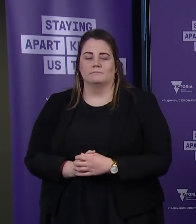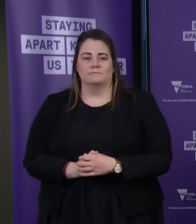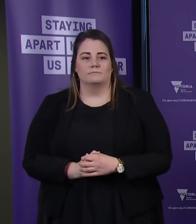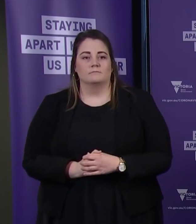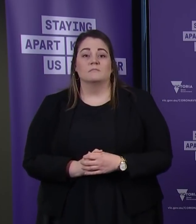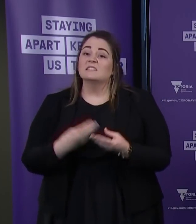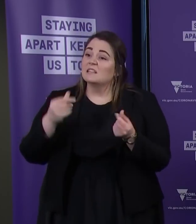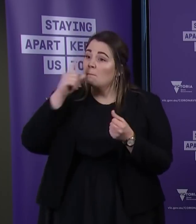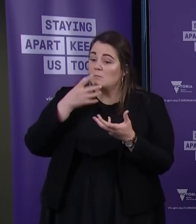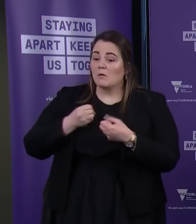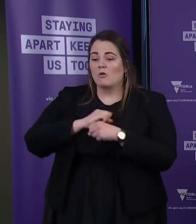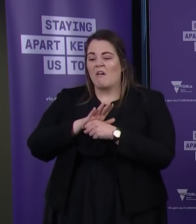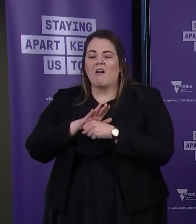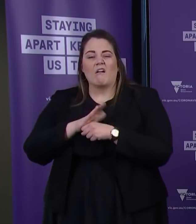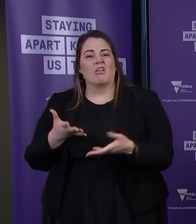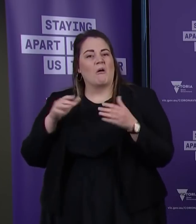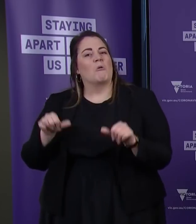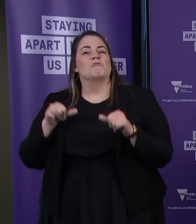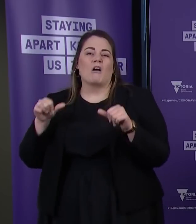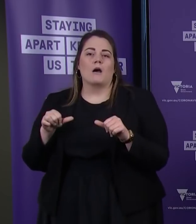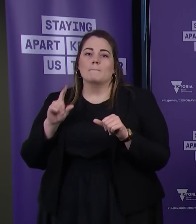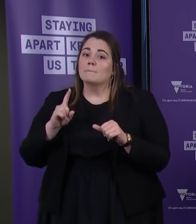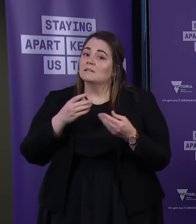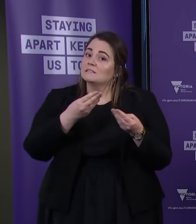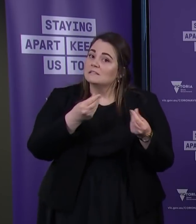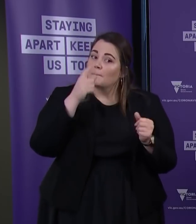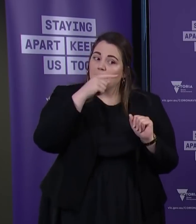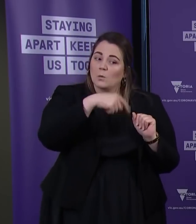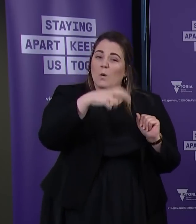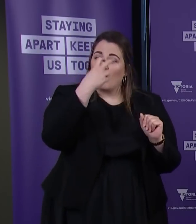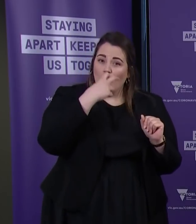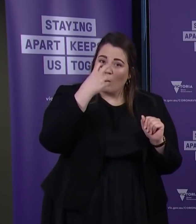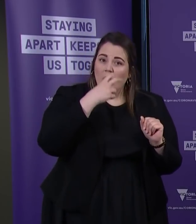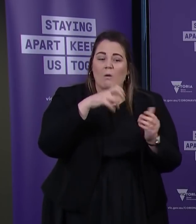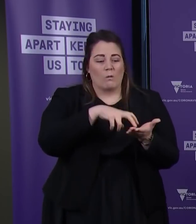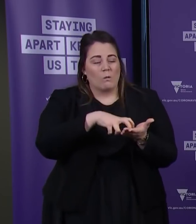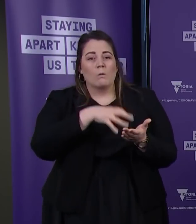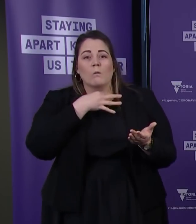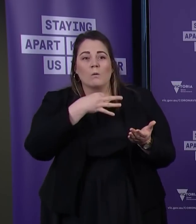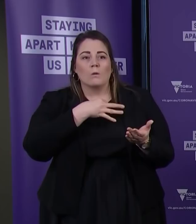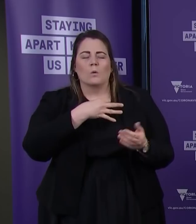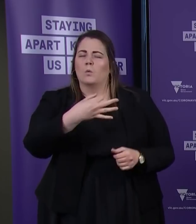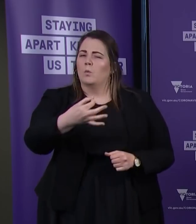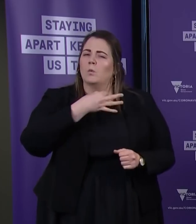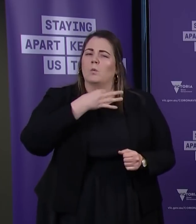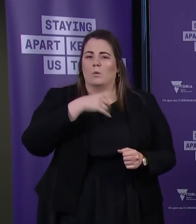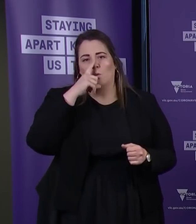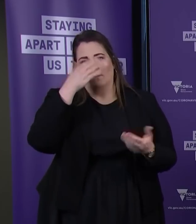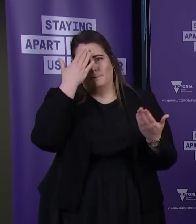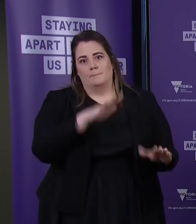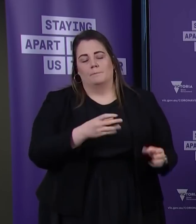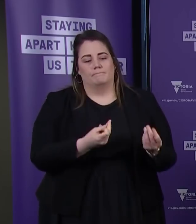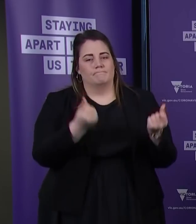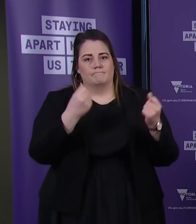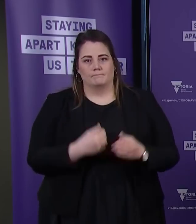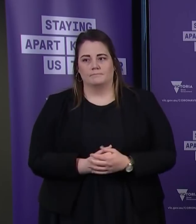some individuals, but it can be obviously fatal or very severe illness in those elderly people. Brett, over the last few days, cafes